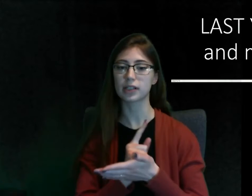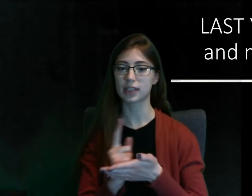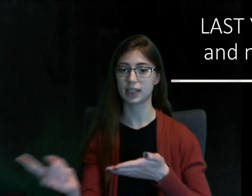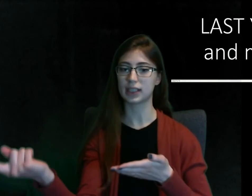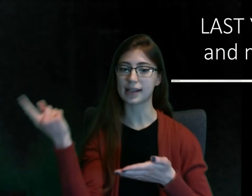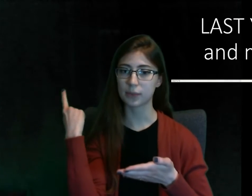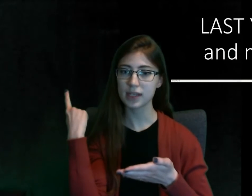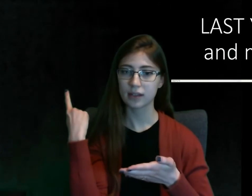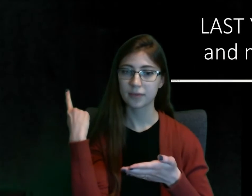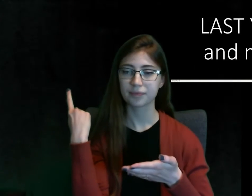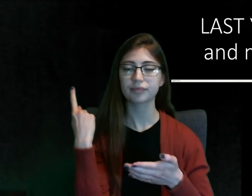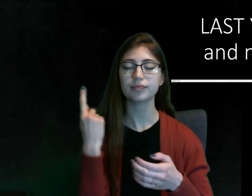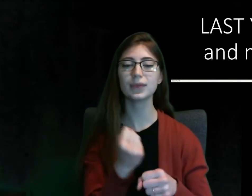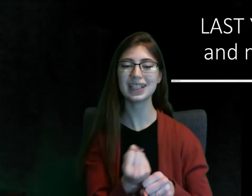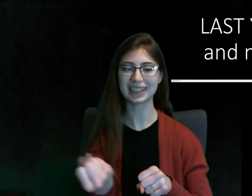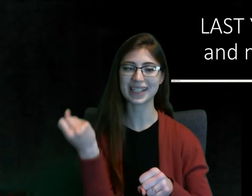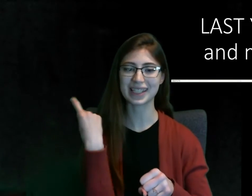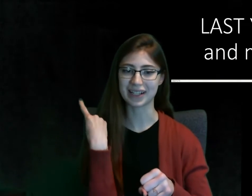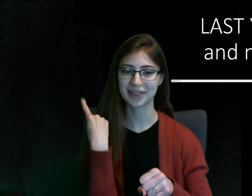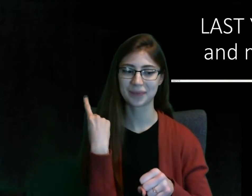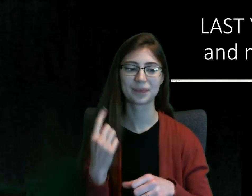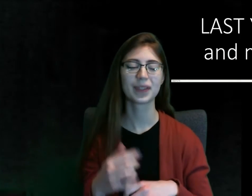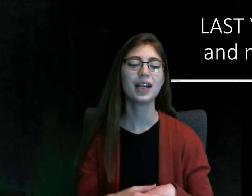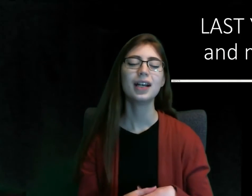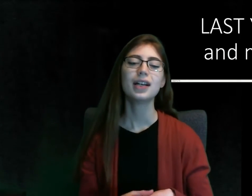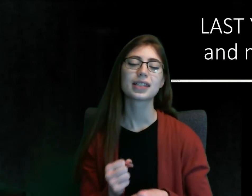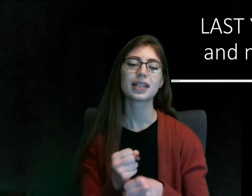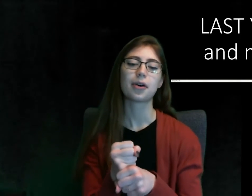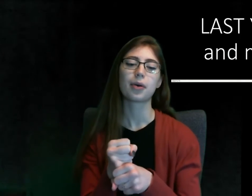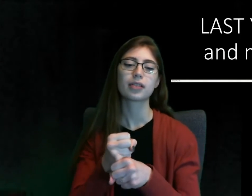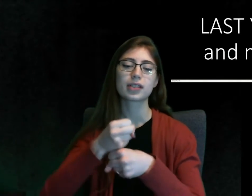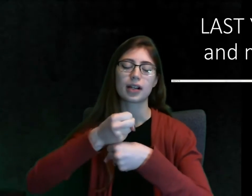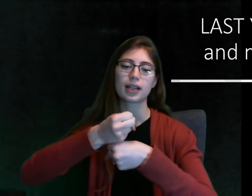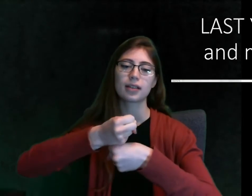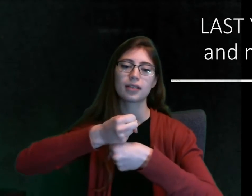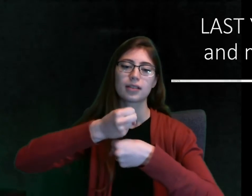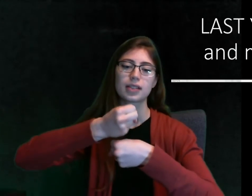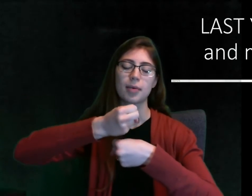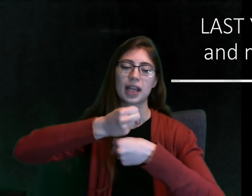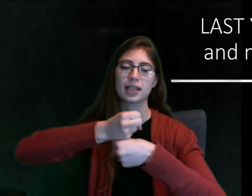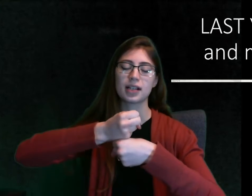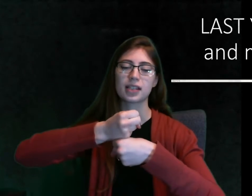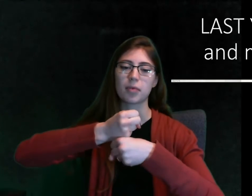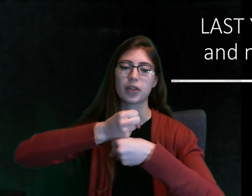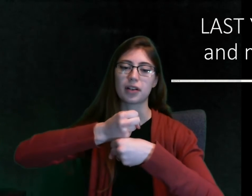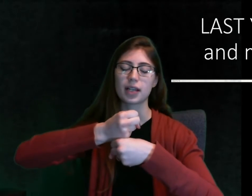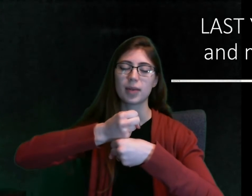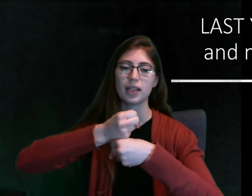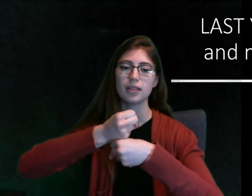backwards, last week, last year. So starting dominant hand on top of your non-dominant hand, and